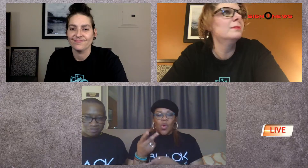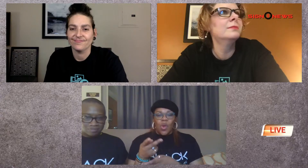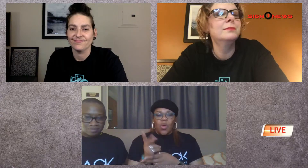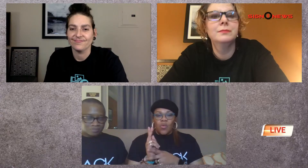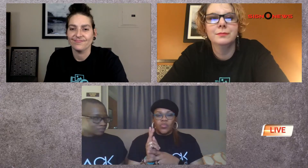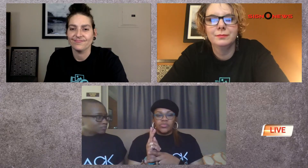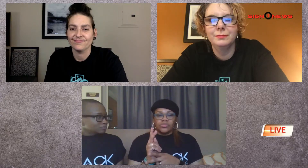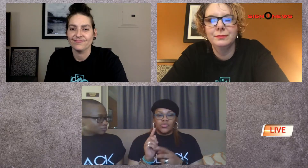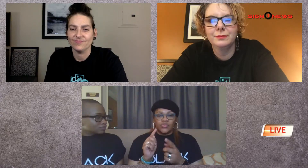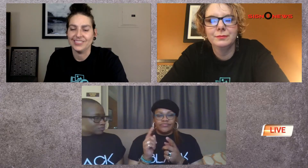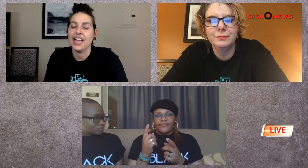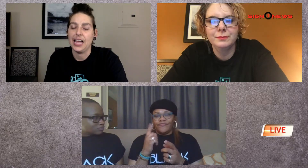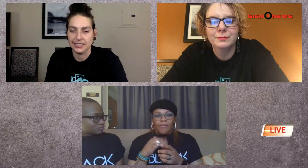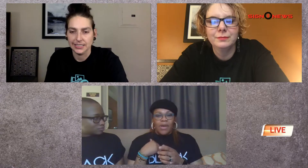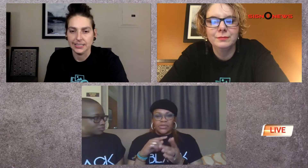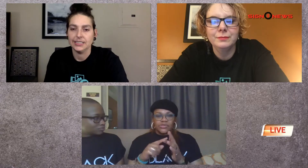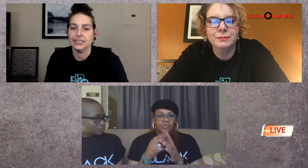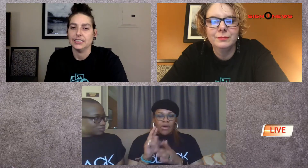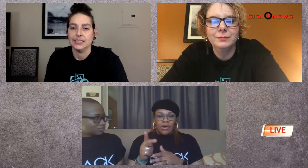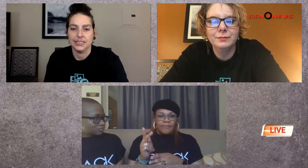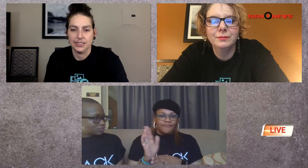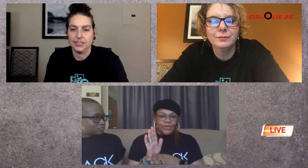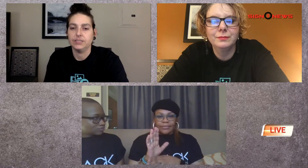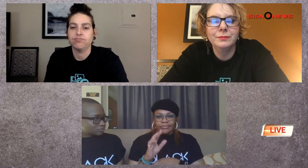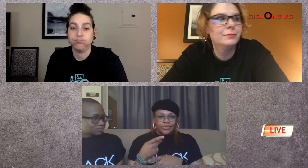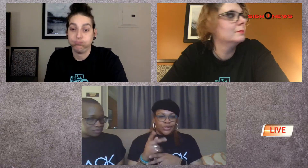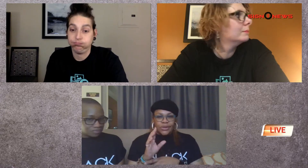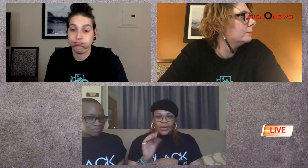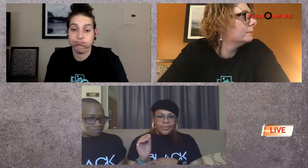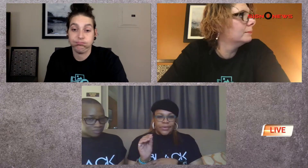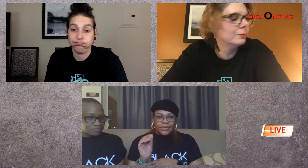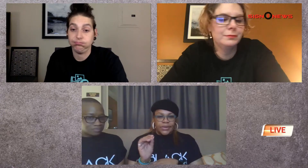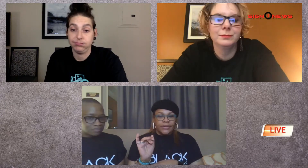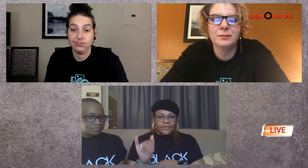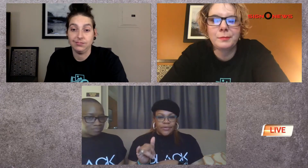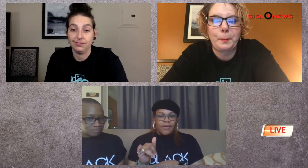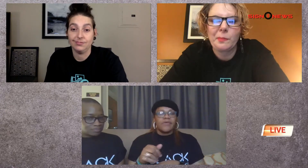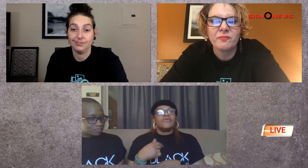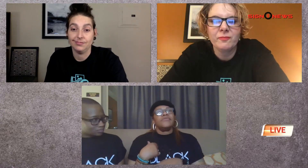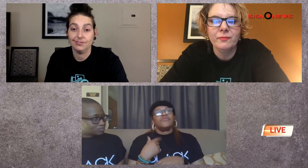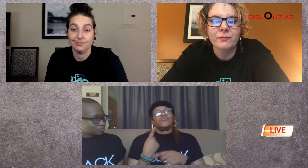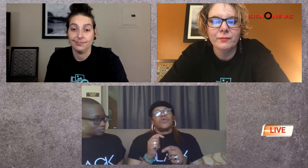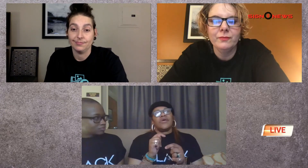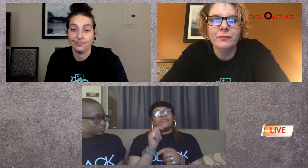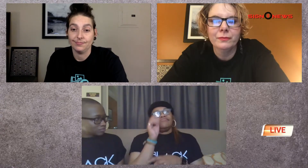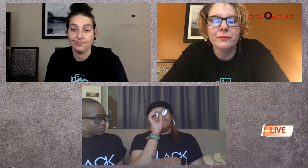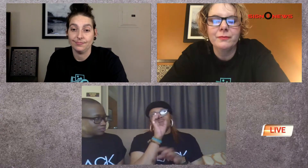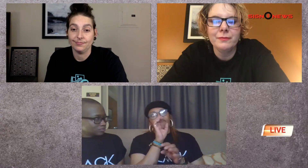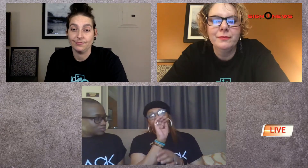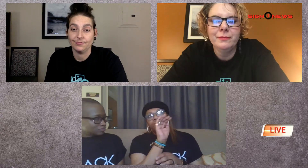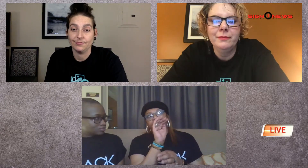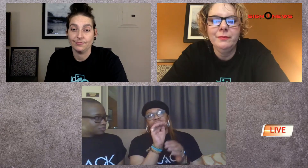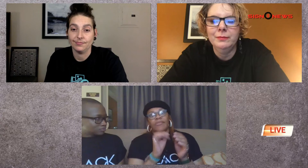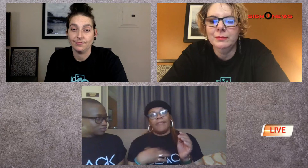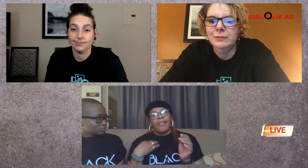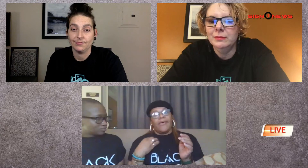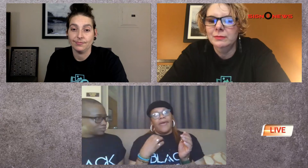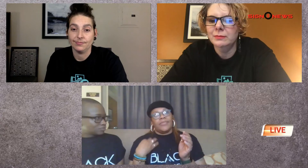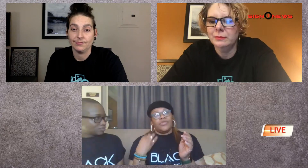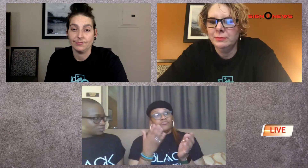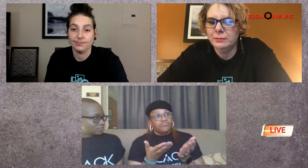I started looking for investors and money and getting some loans, for my startup company.